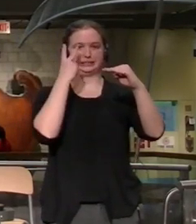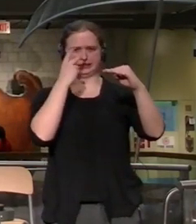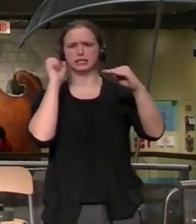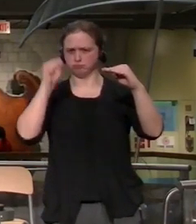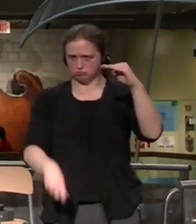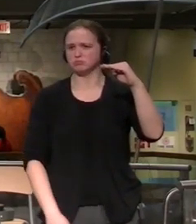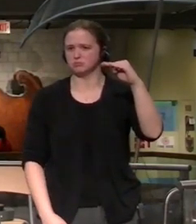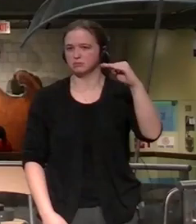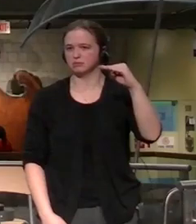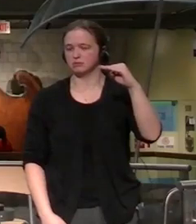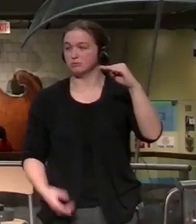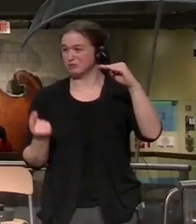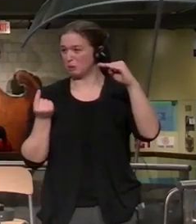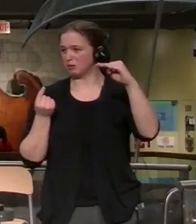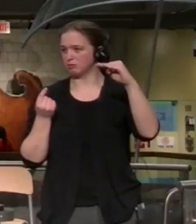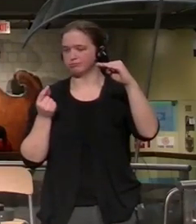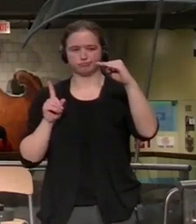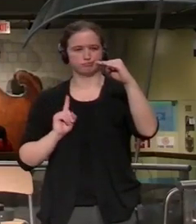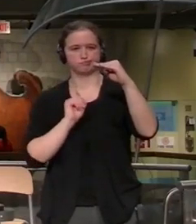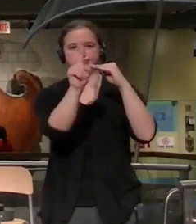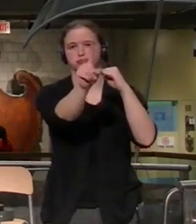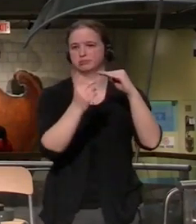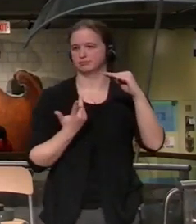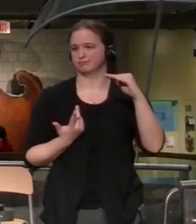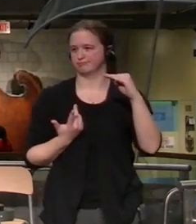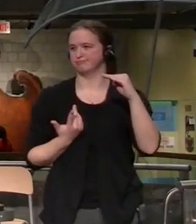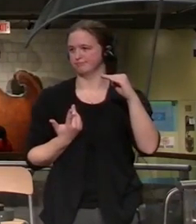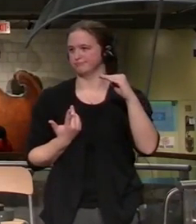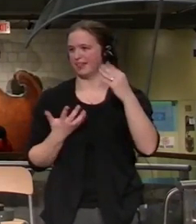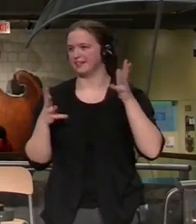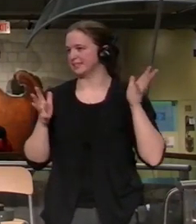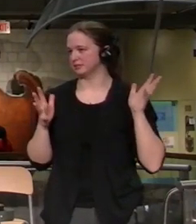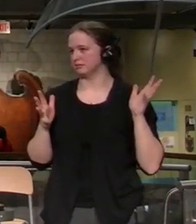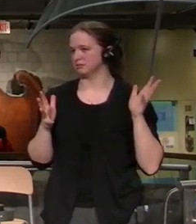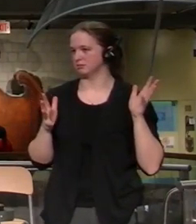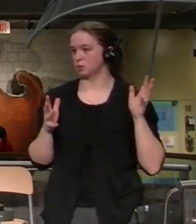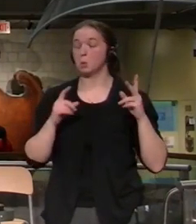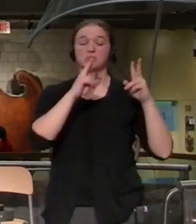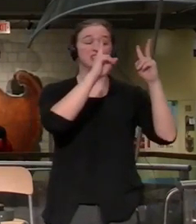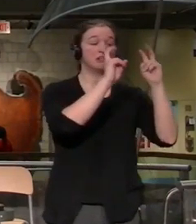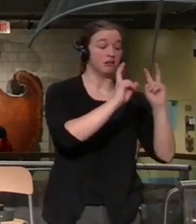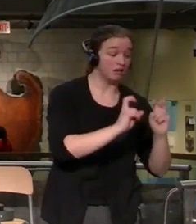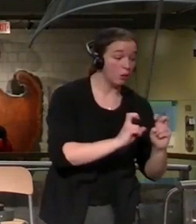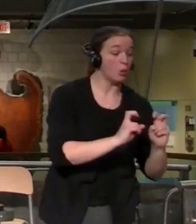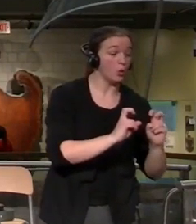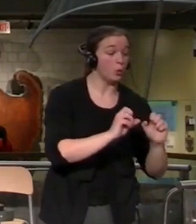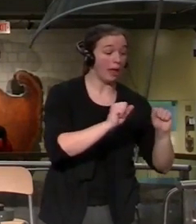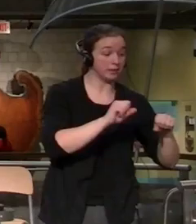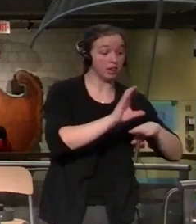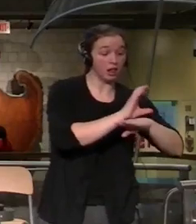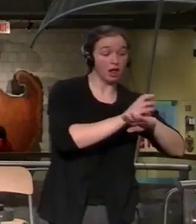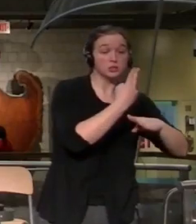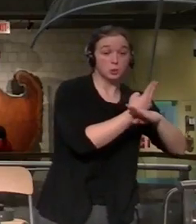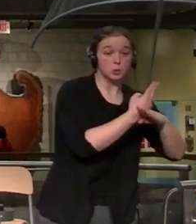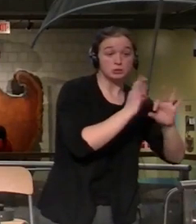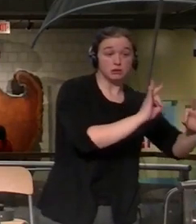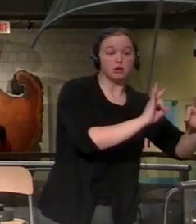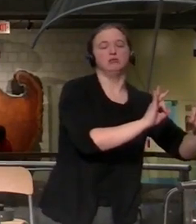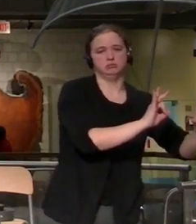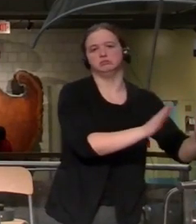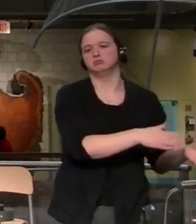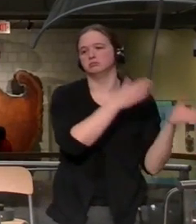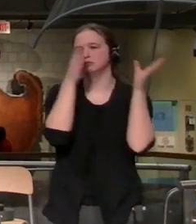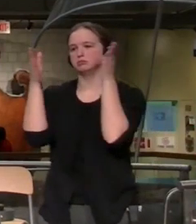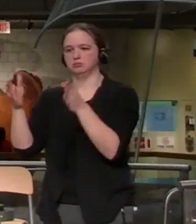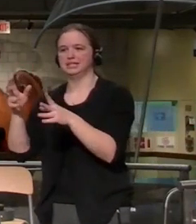your way to the platform. So what we're really interested in as neuroscientists is how we can actually test what part of the